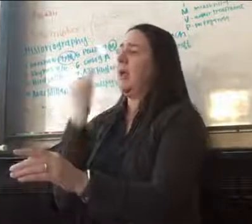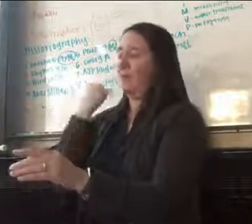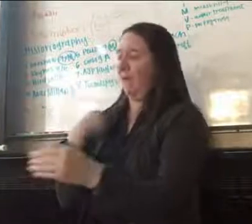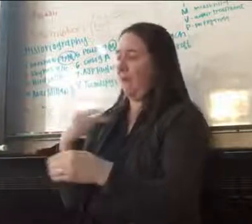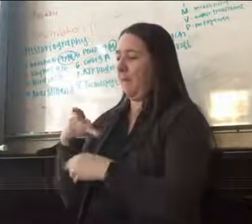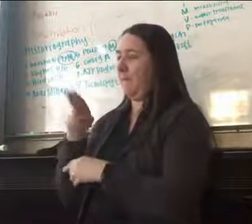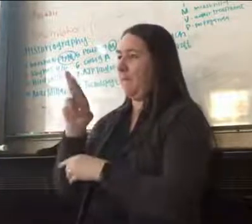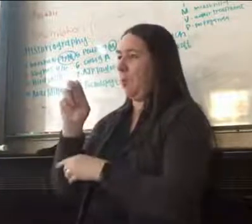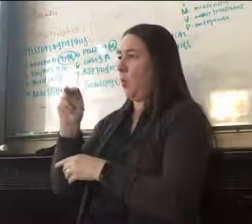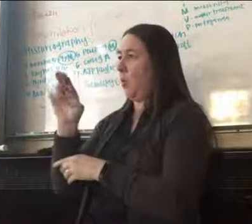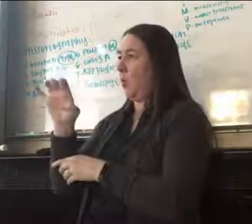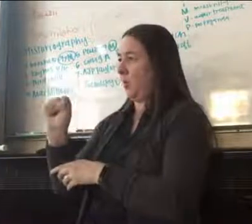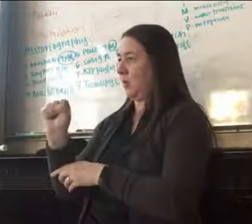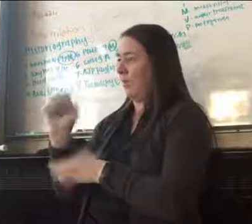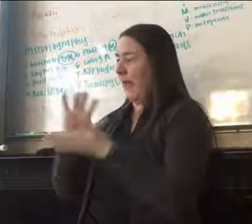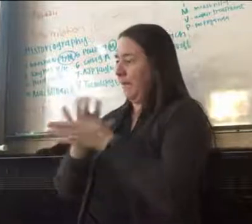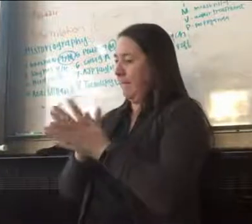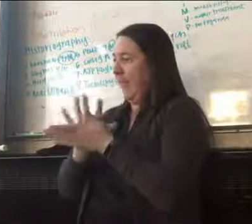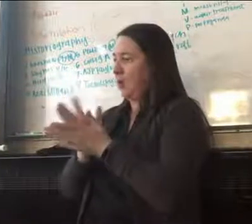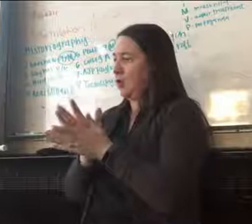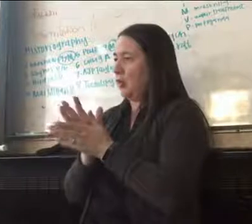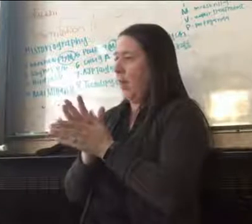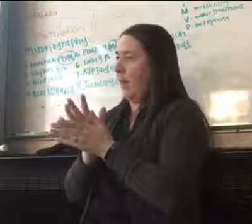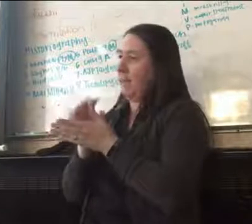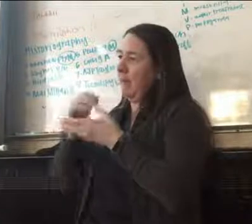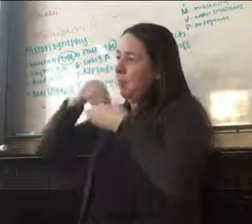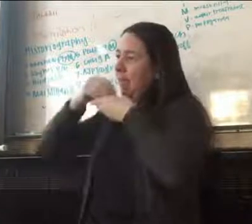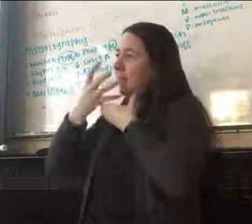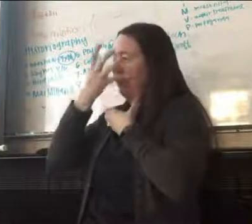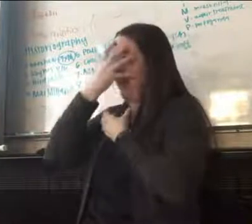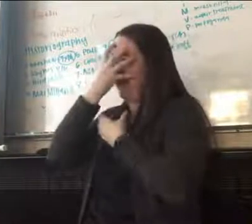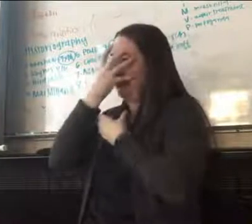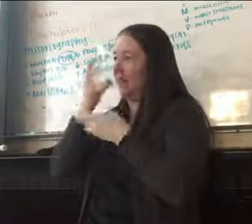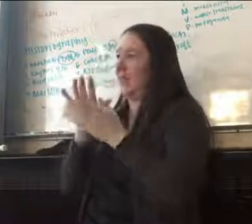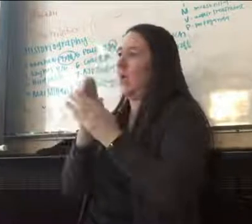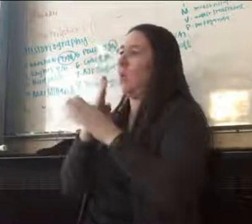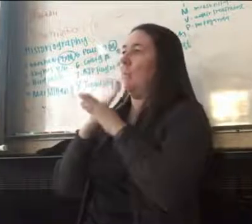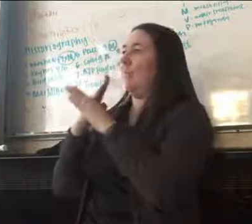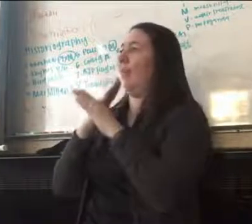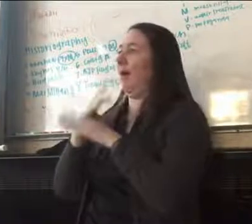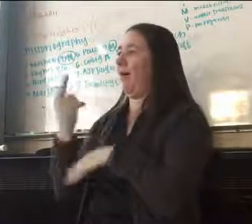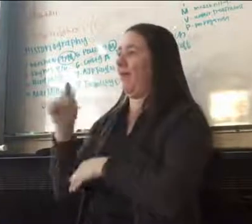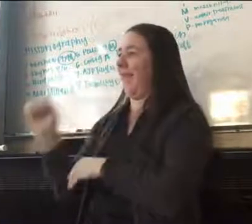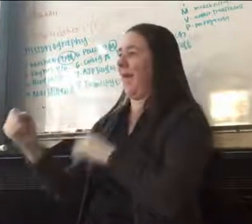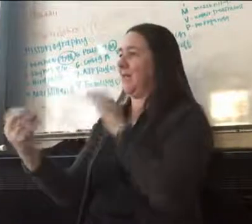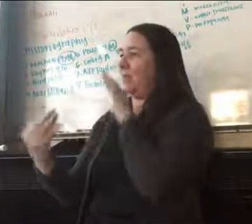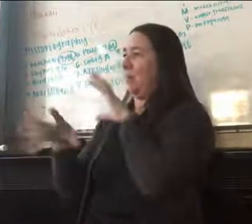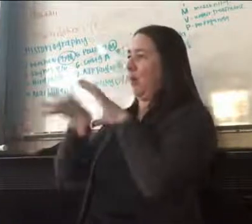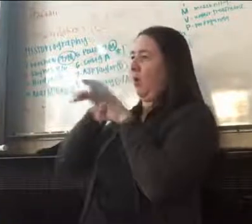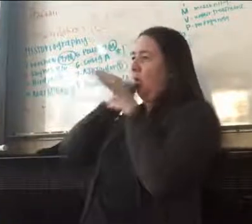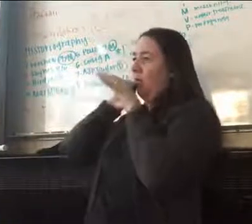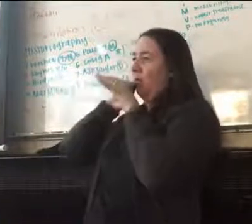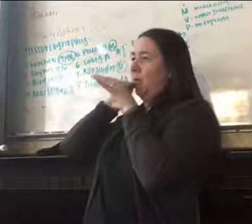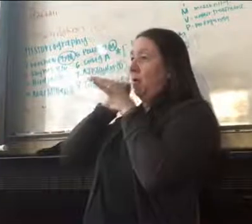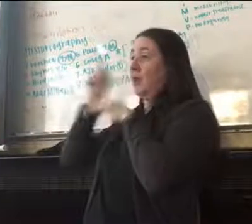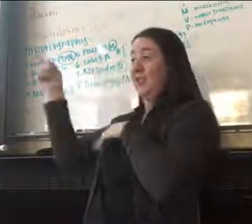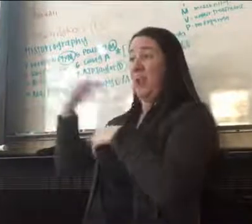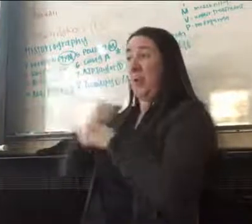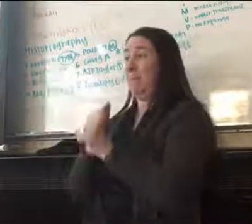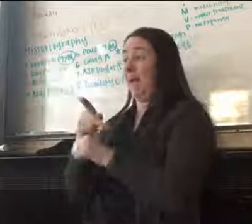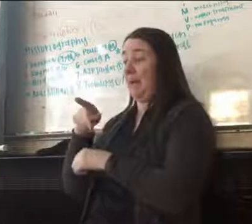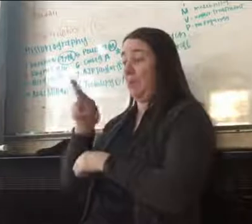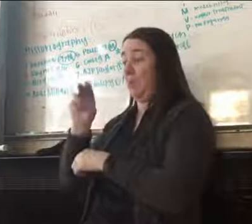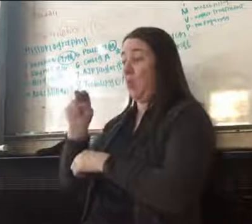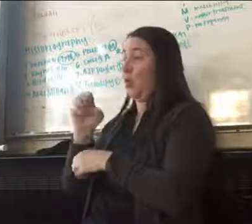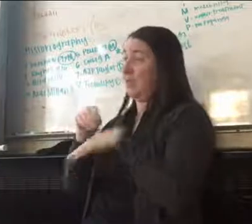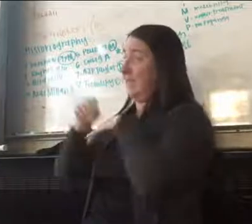them up and put them into the gas mask, it would block all this gas from getting through. So Americans begin to make prunes in massive amounts to send them